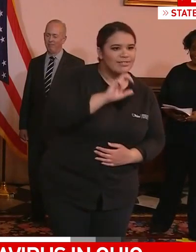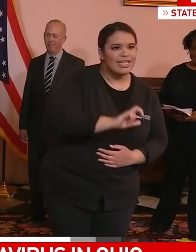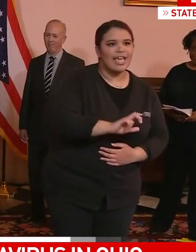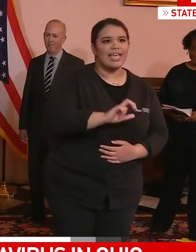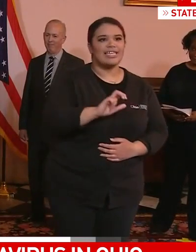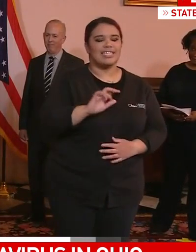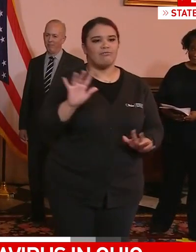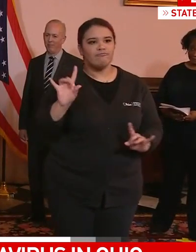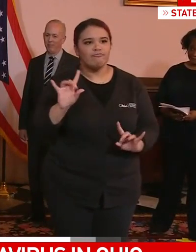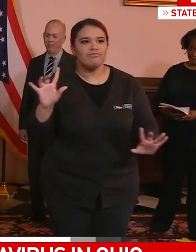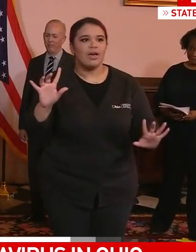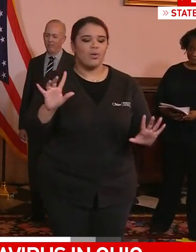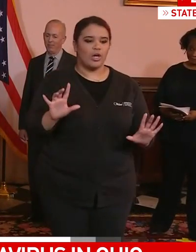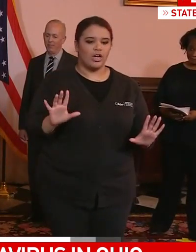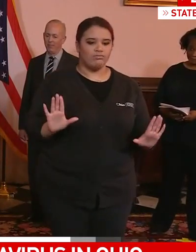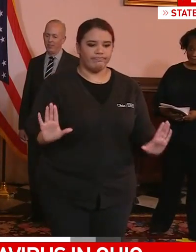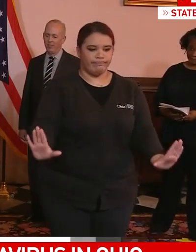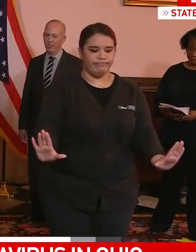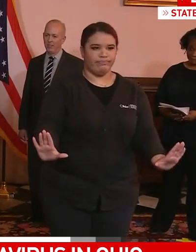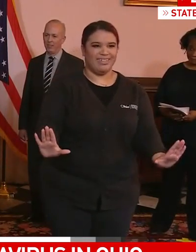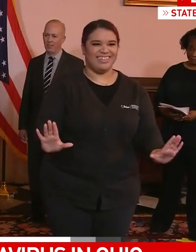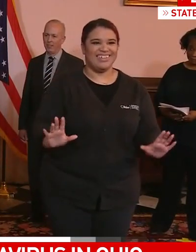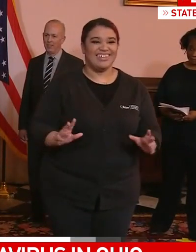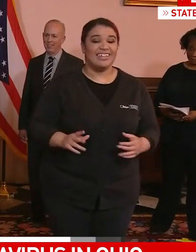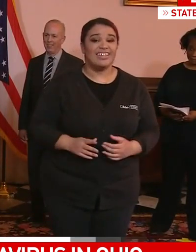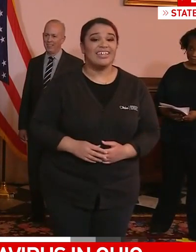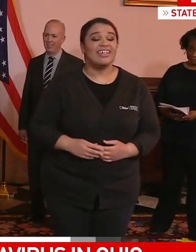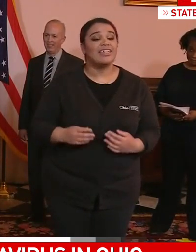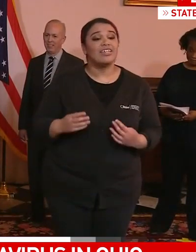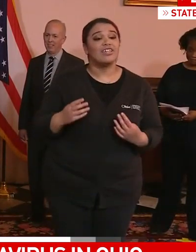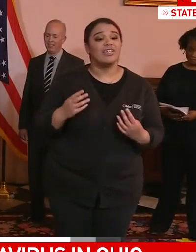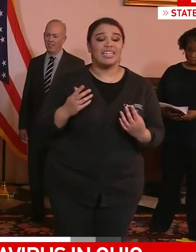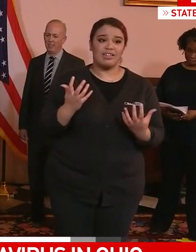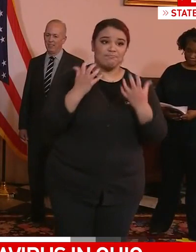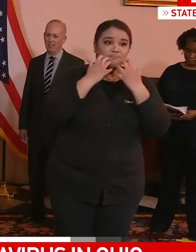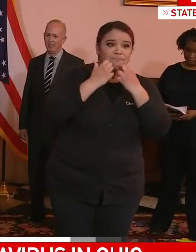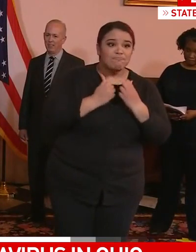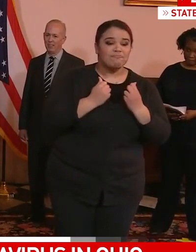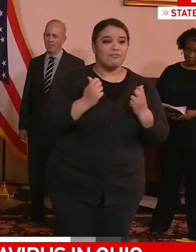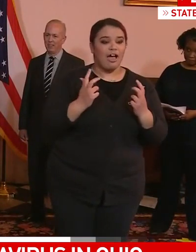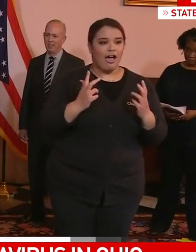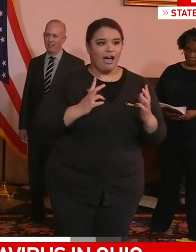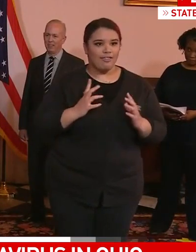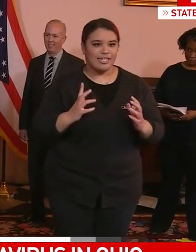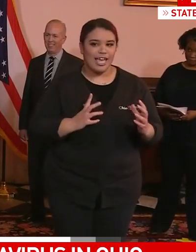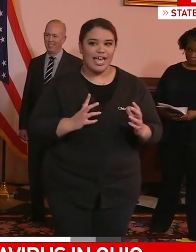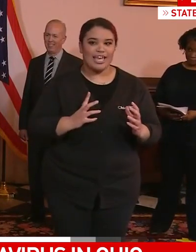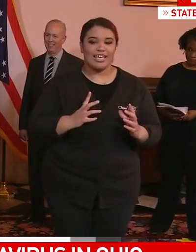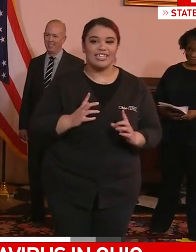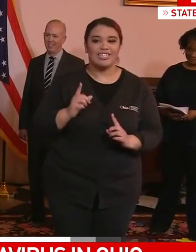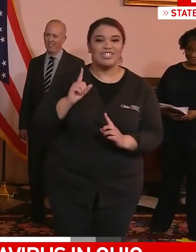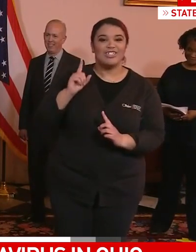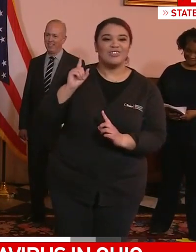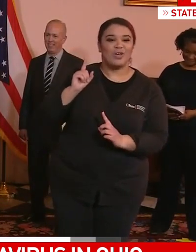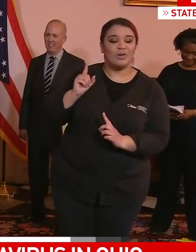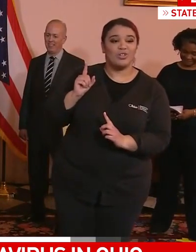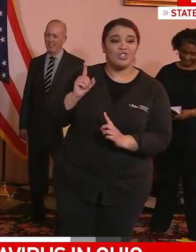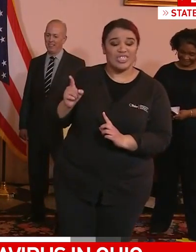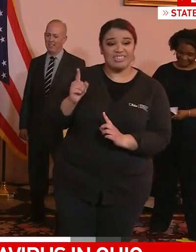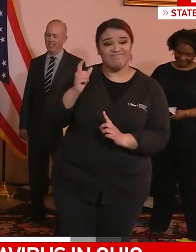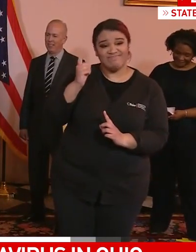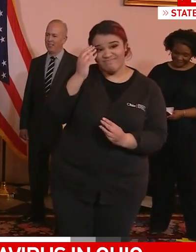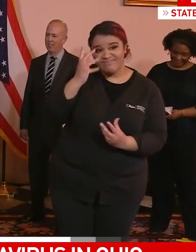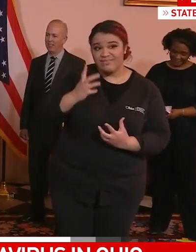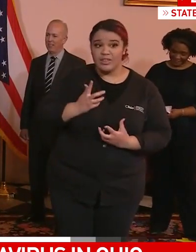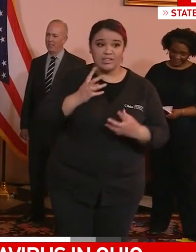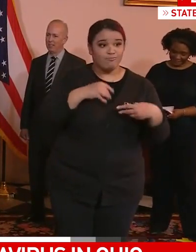parishes of this day. They're missing their parade. She's here working and not with her family. This is a call out from her to you.